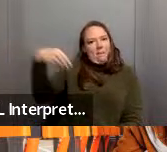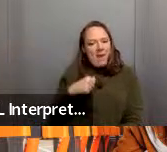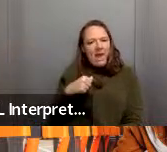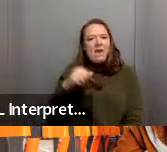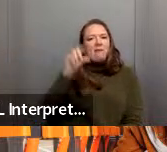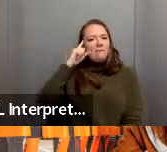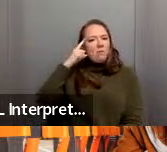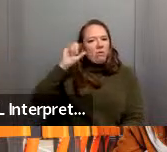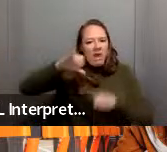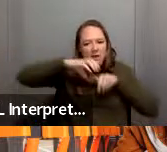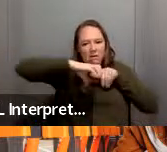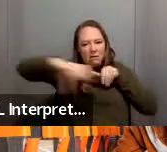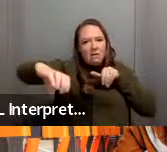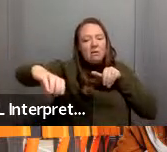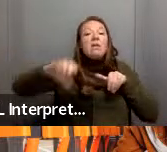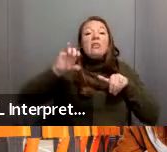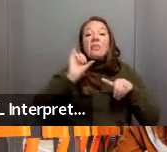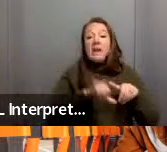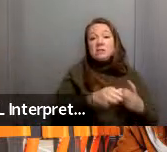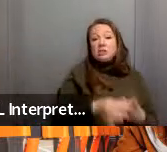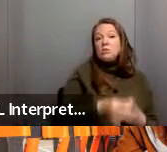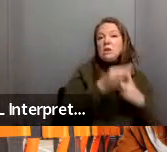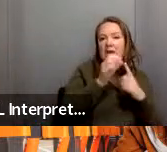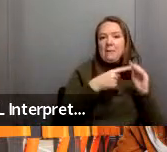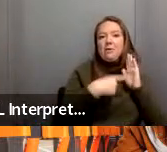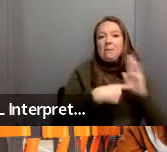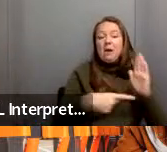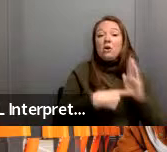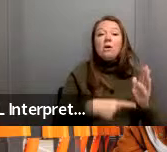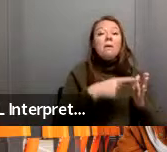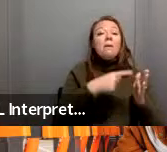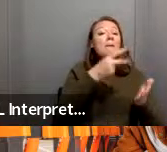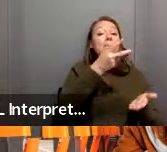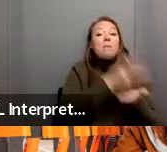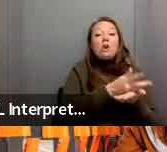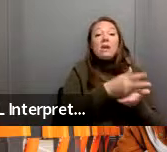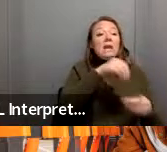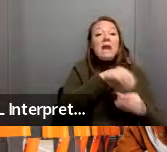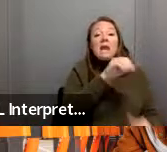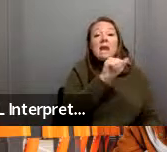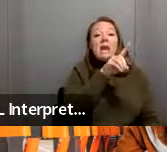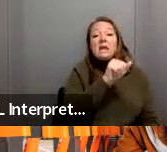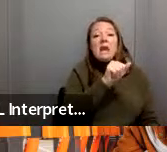the model. Parking in ADA parking spaces is prohibited, but in places